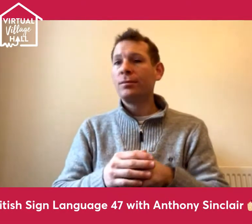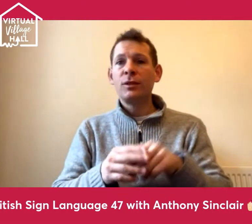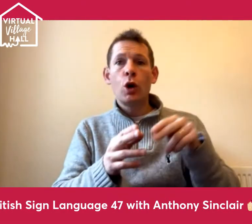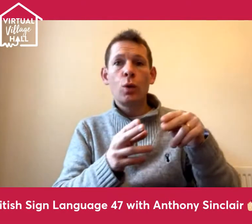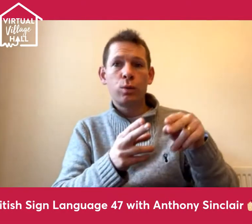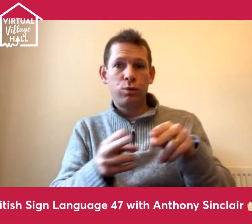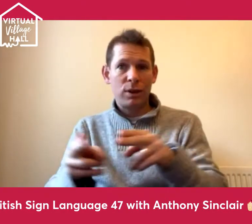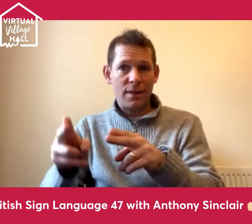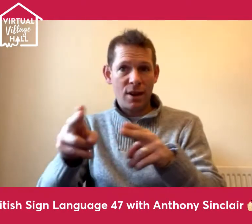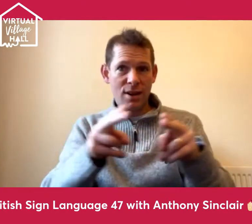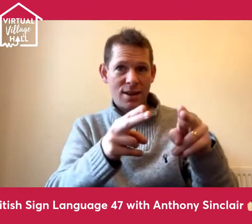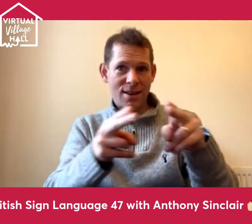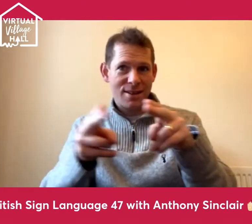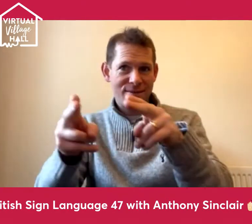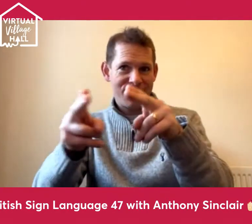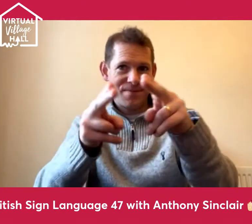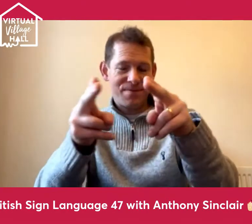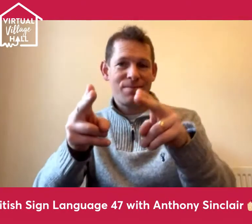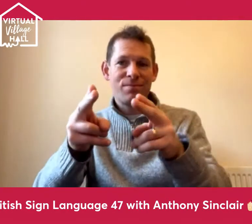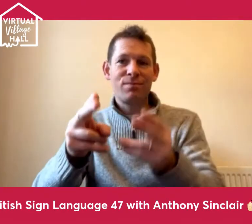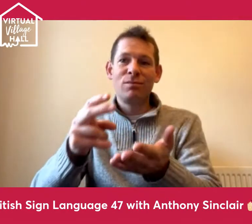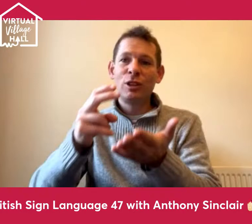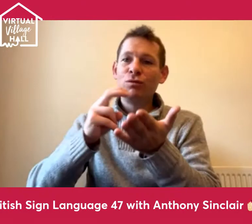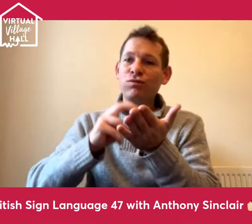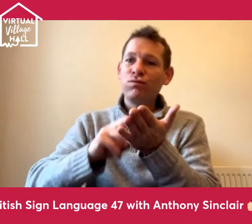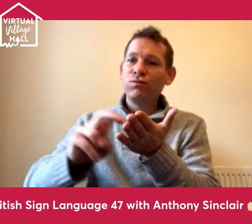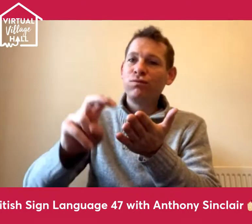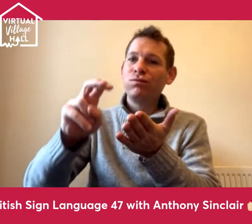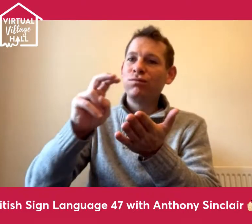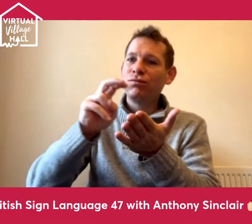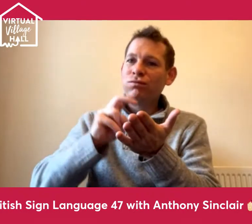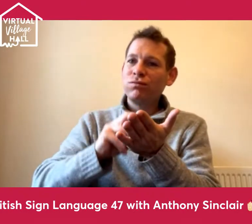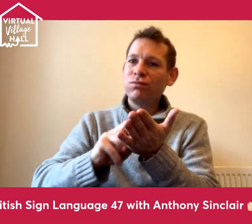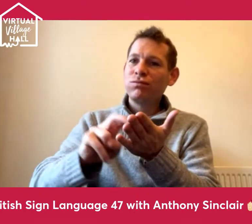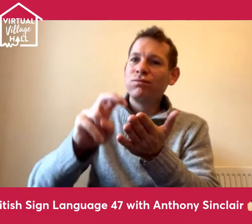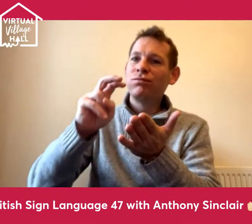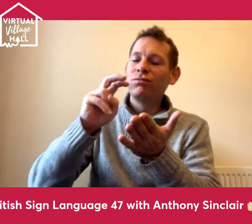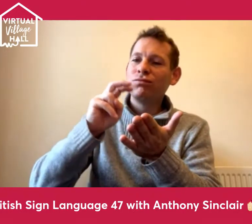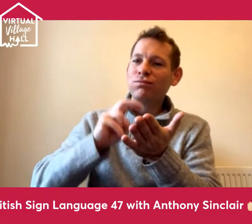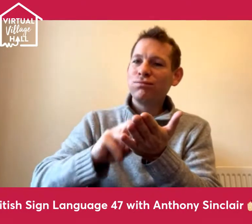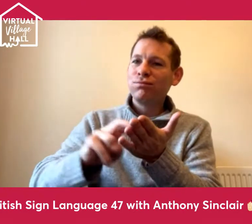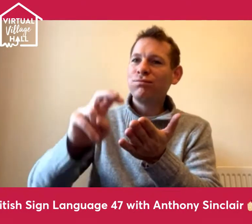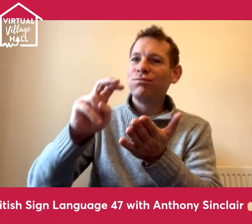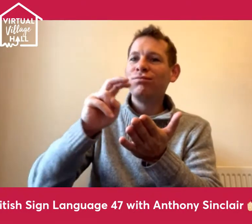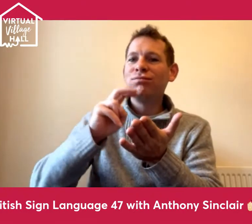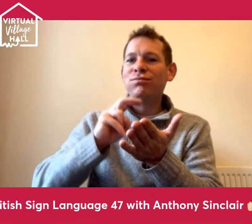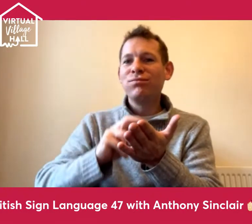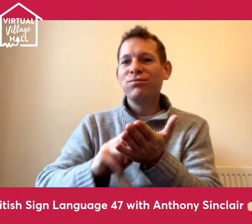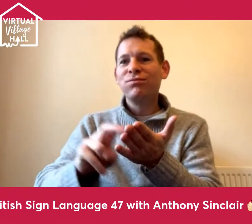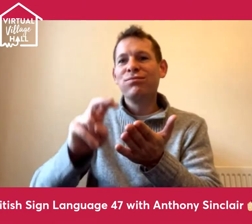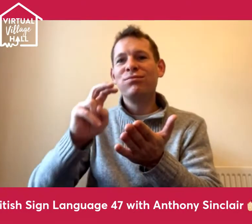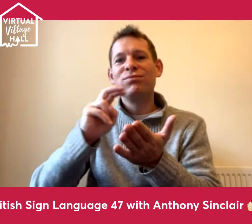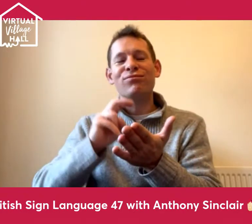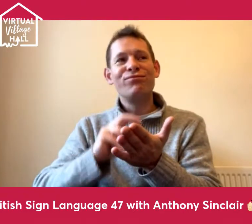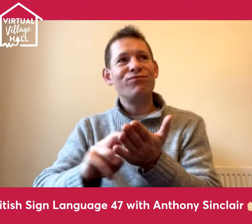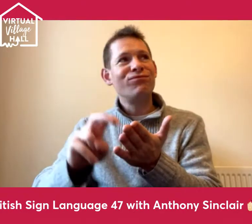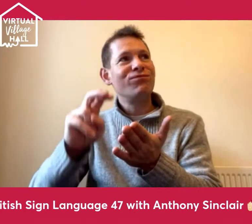Okay, so this is the river. And look at me walking beside the